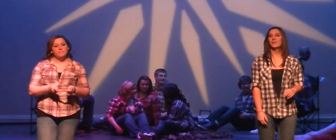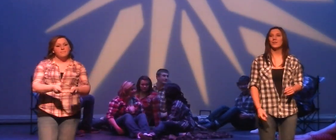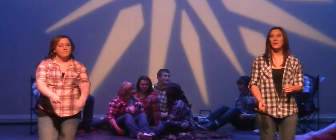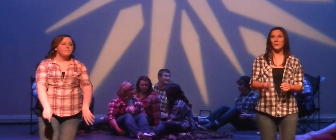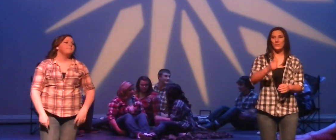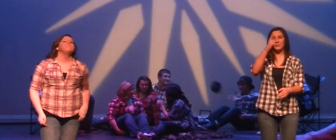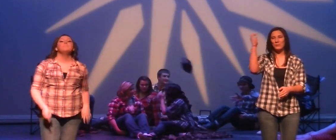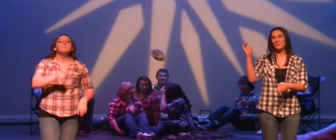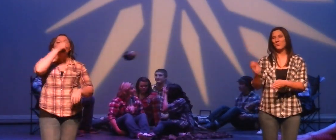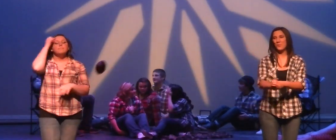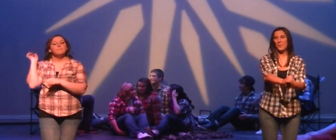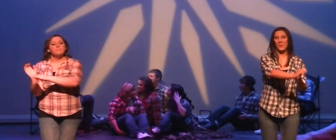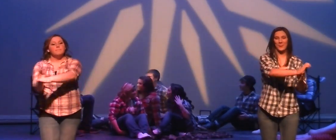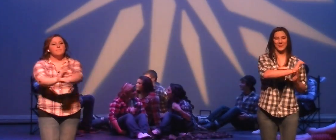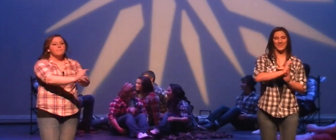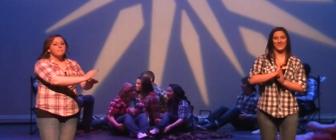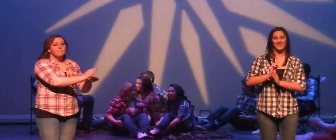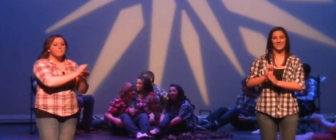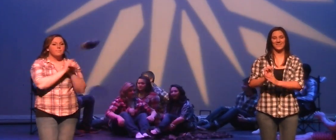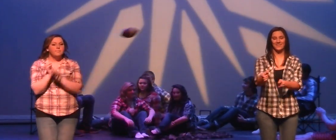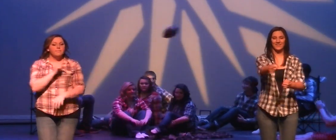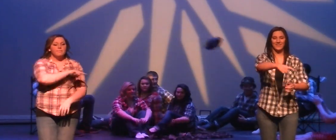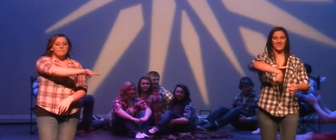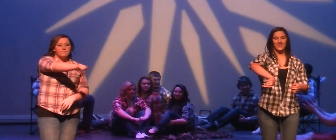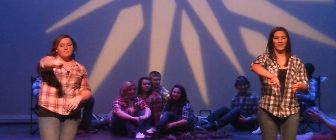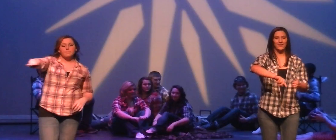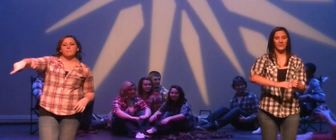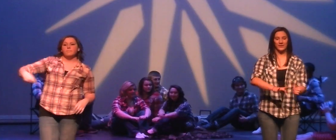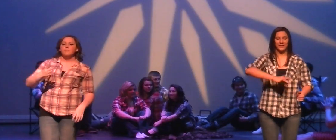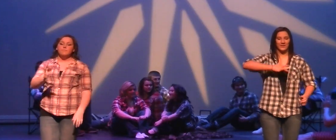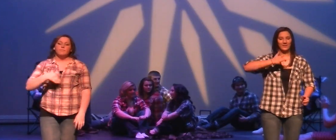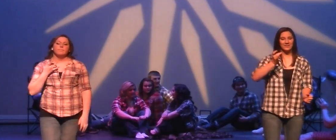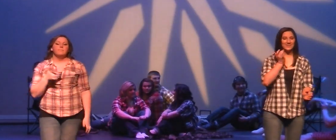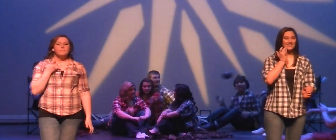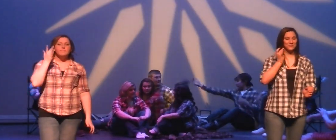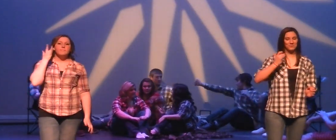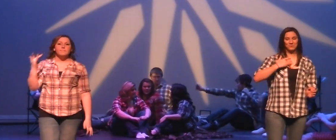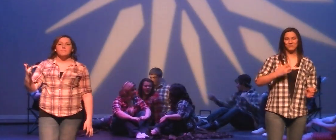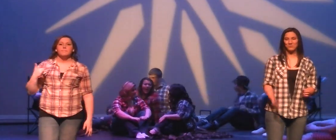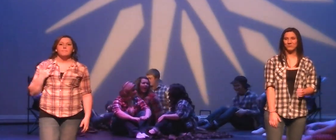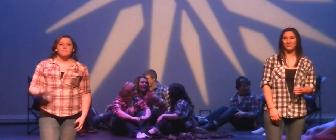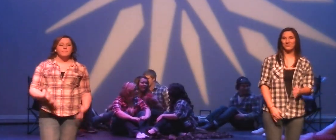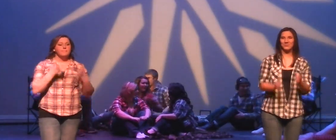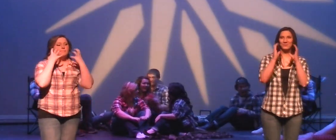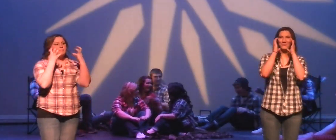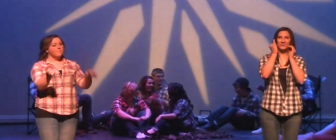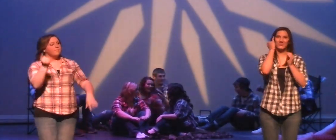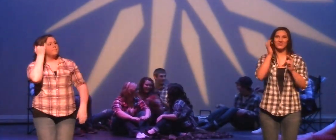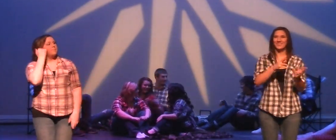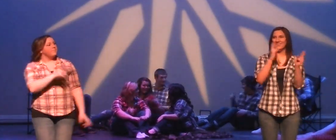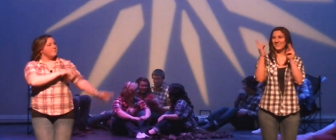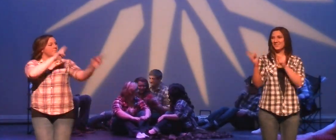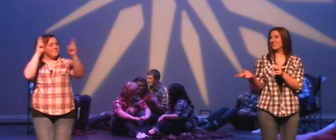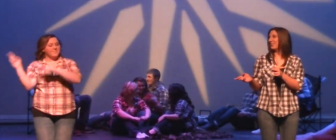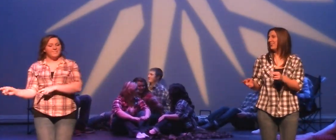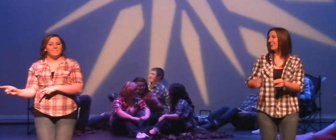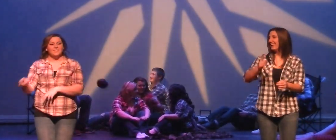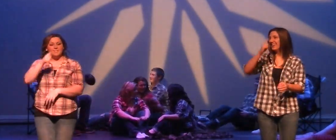So tonight, everyone is getting sexy I'm afraid you're ready